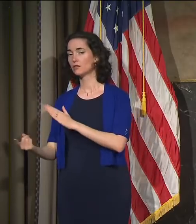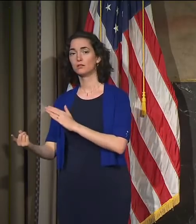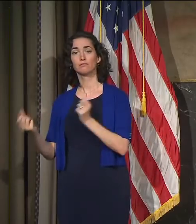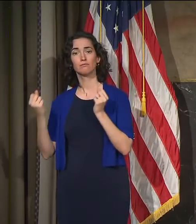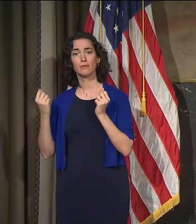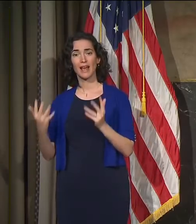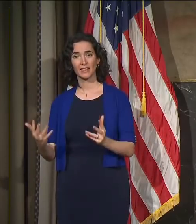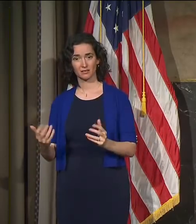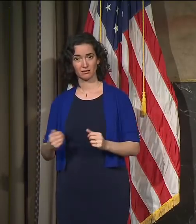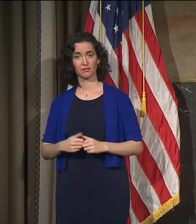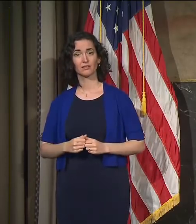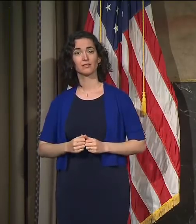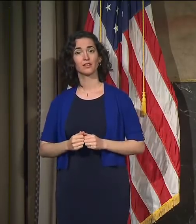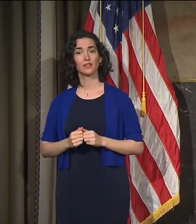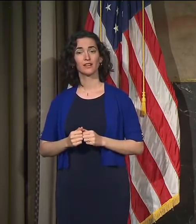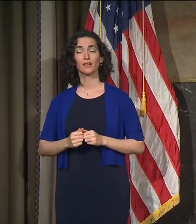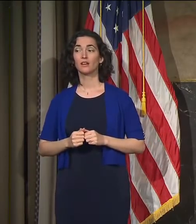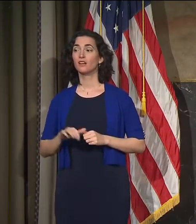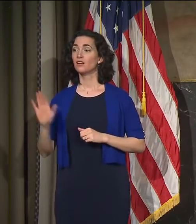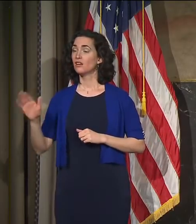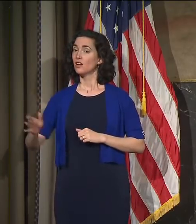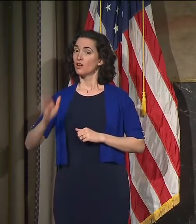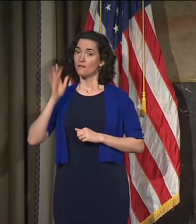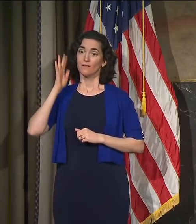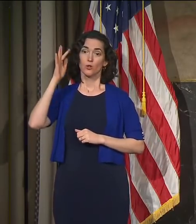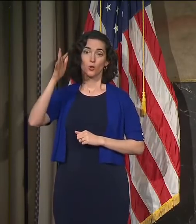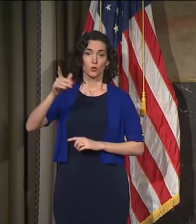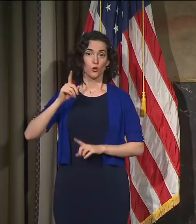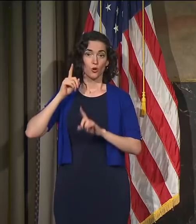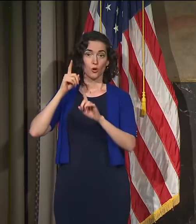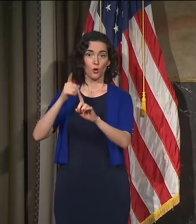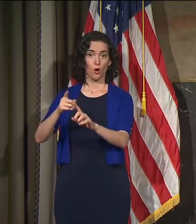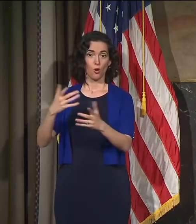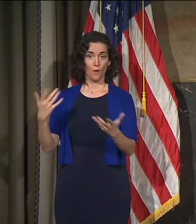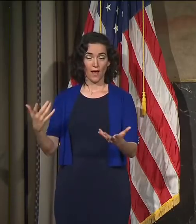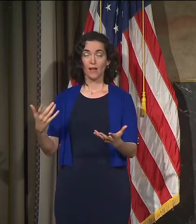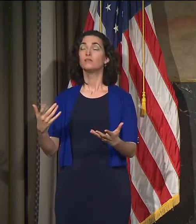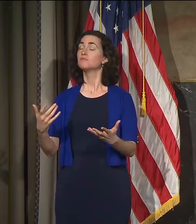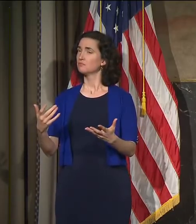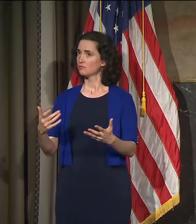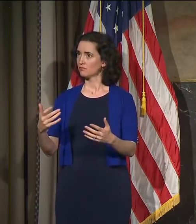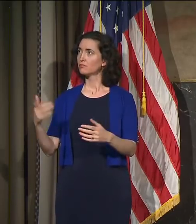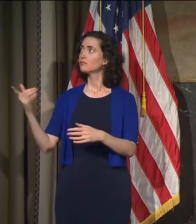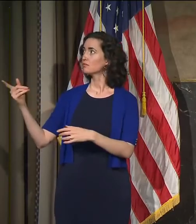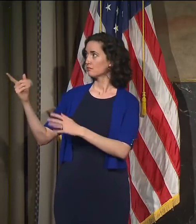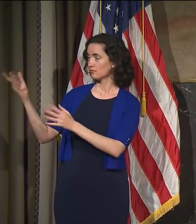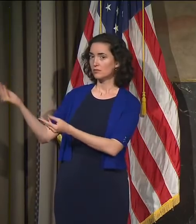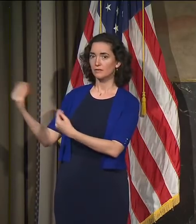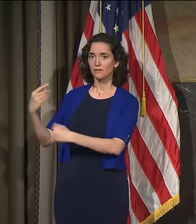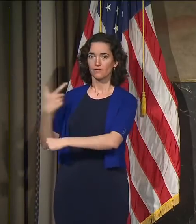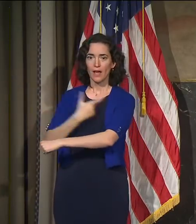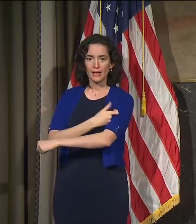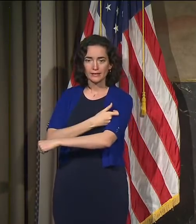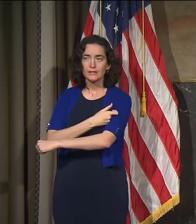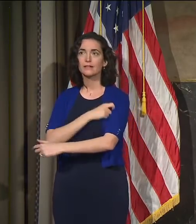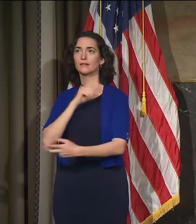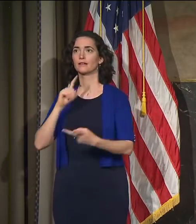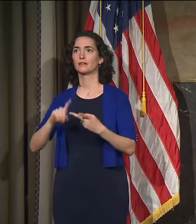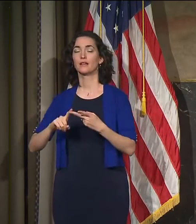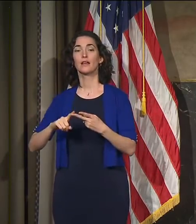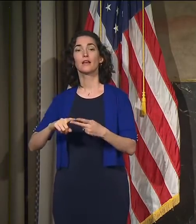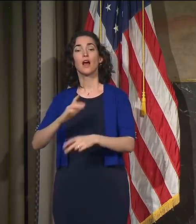And obviously our goal going forward and the promise of the vaccine and therapeutics and improved practices